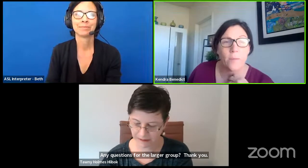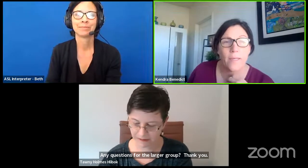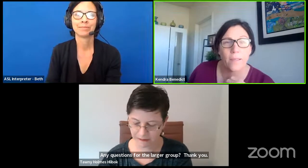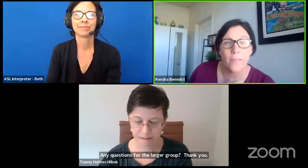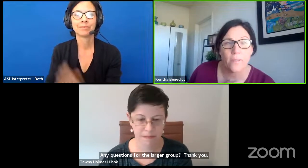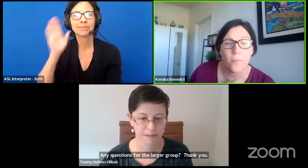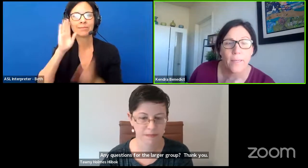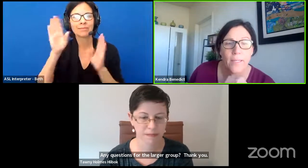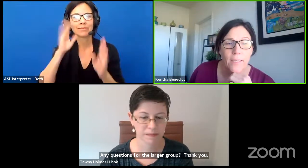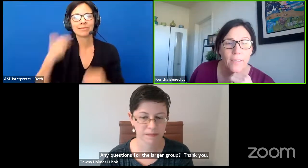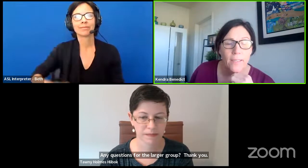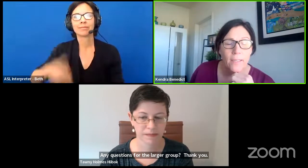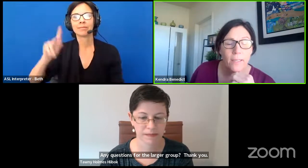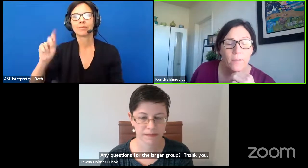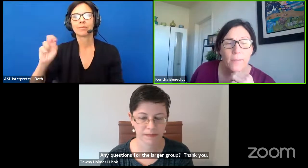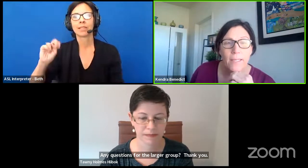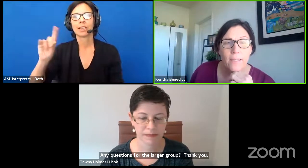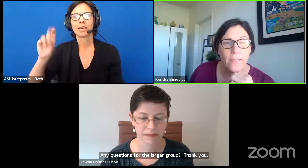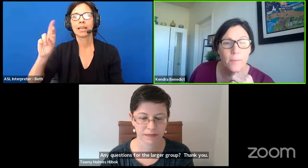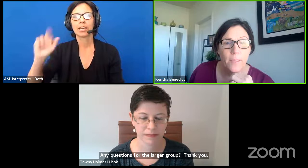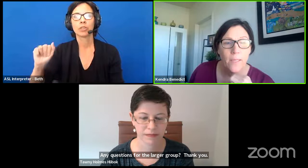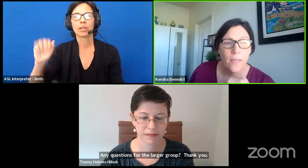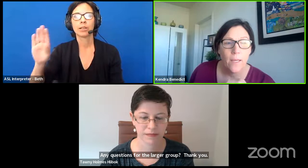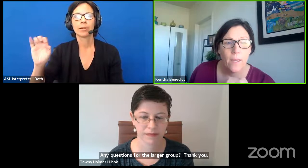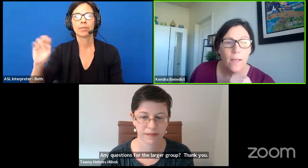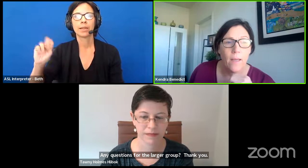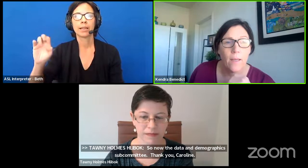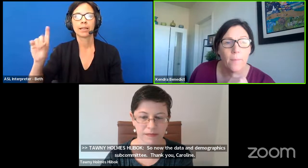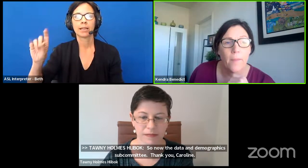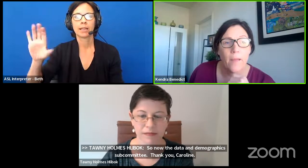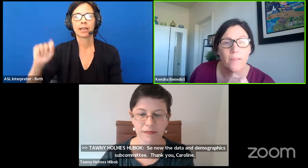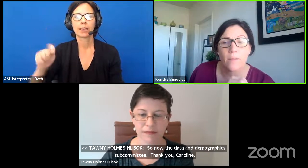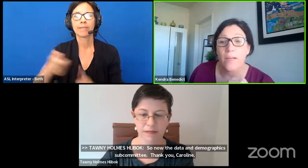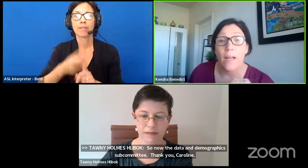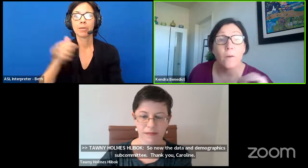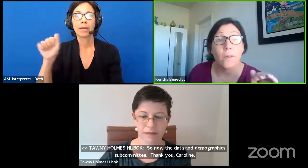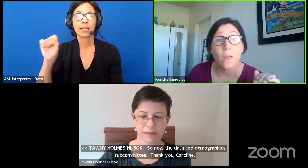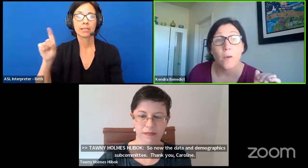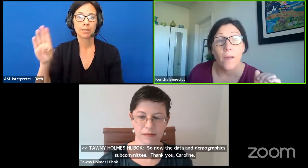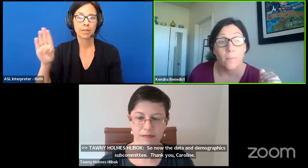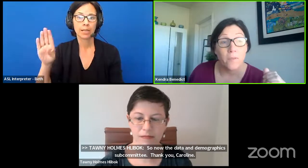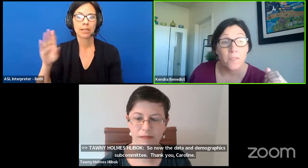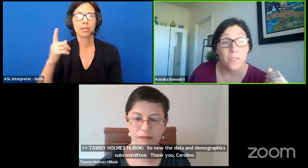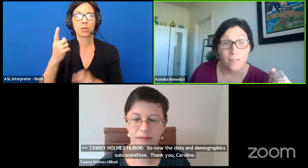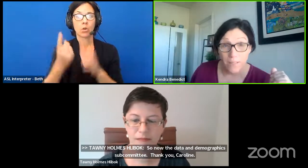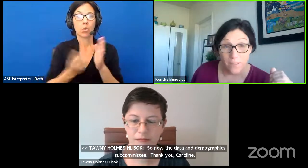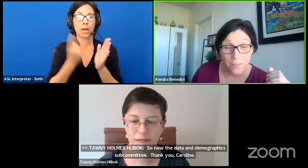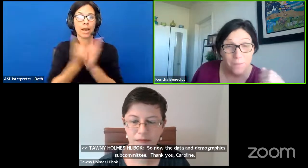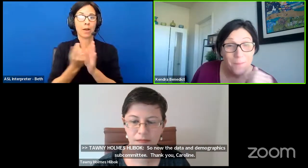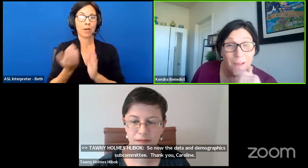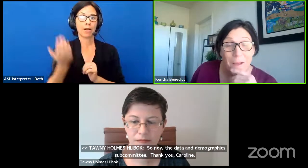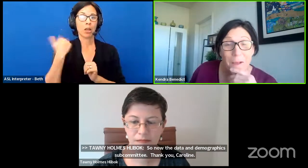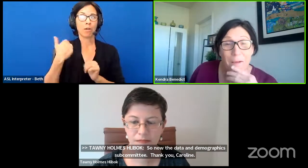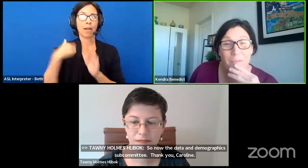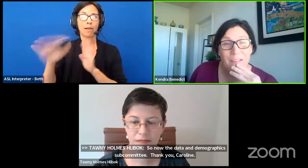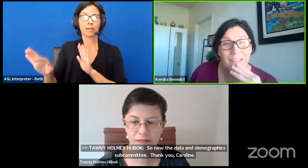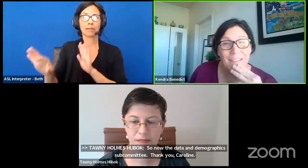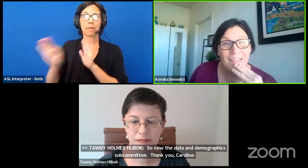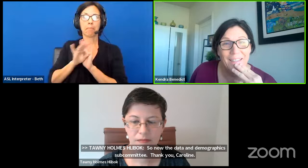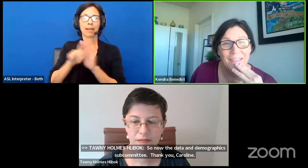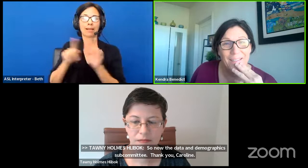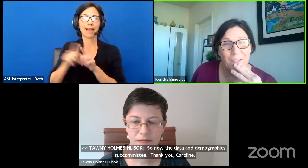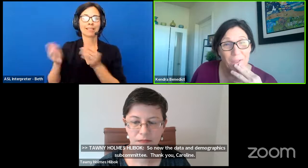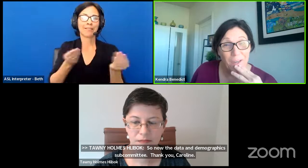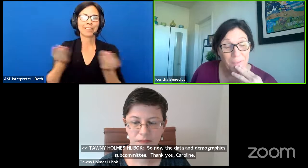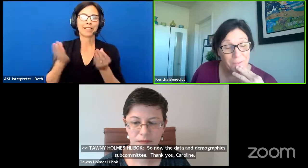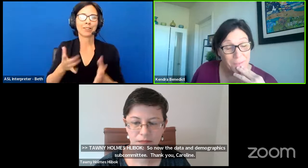Hi, everybody. I'm Kendra Benedict from ASDB. As of an hour ago, I'm the facilitator of the